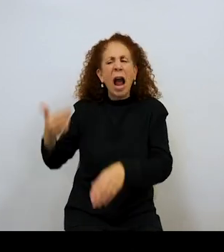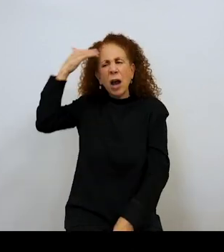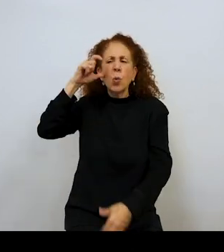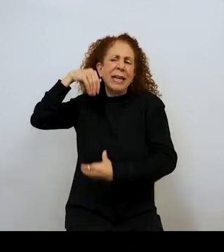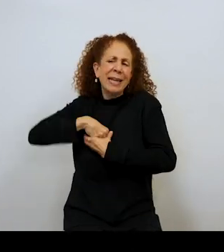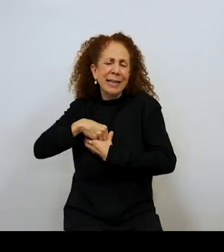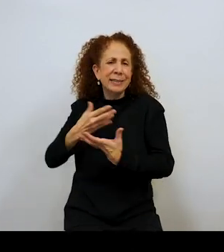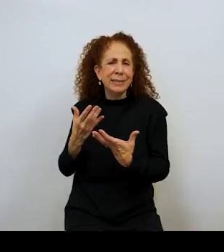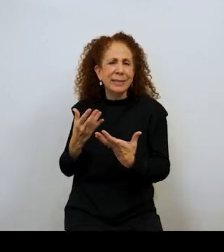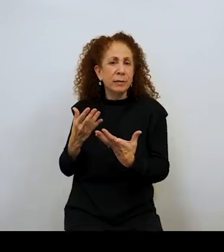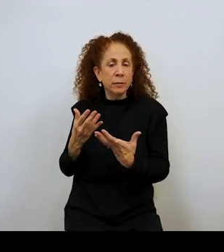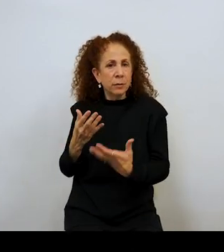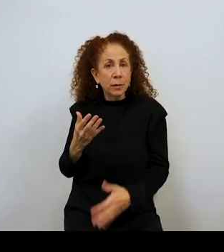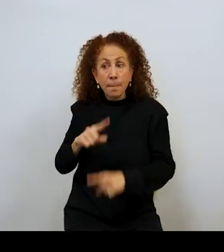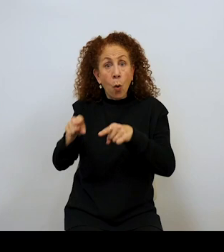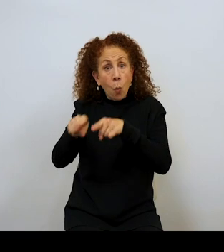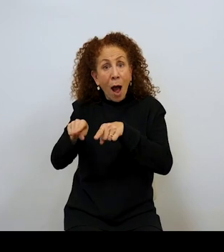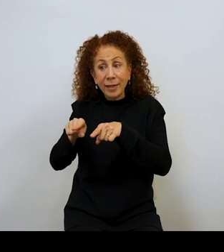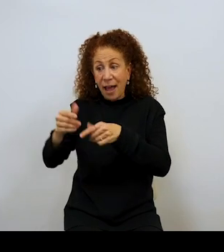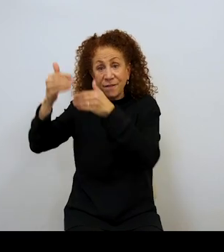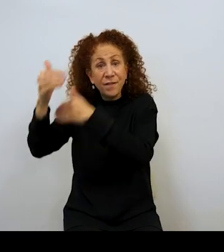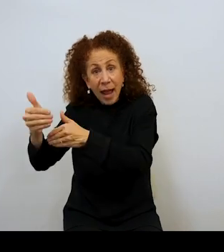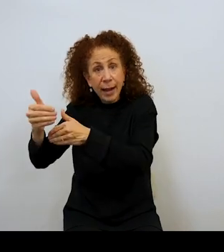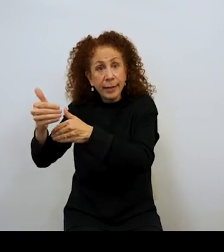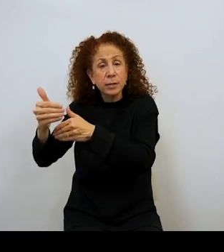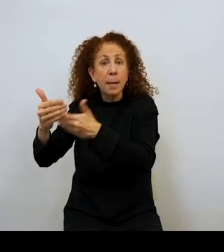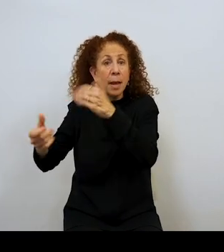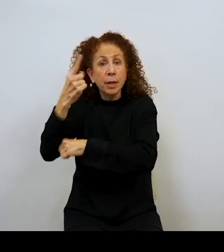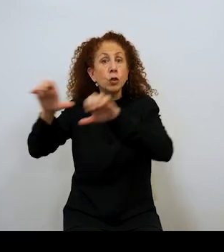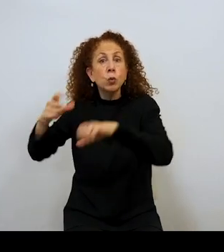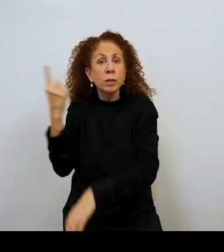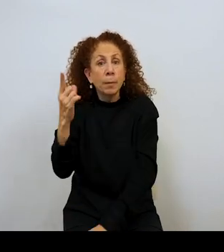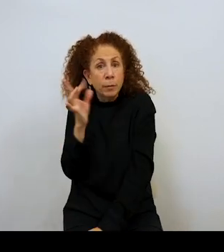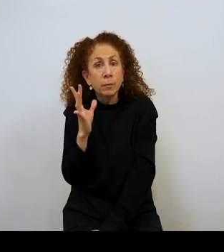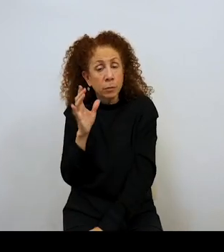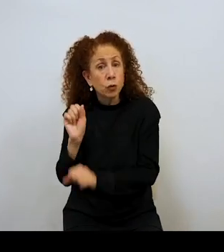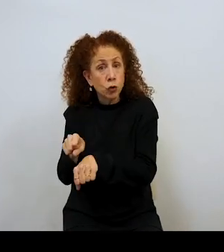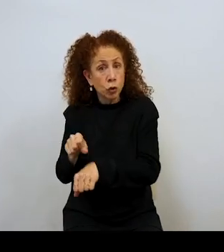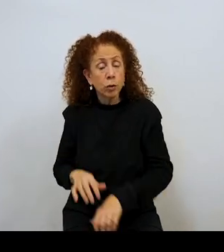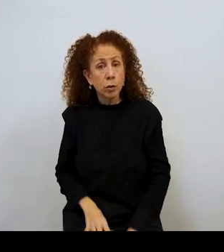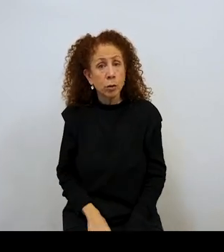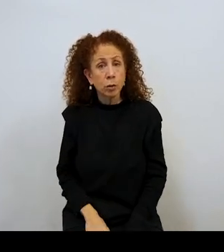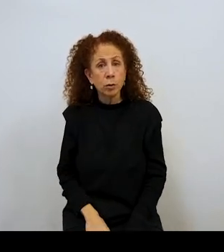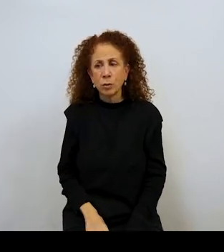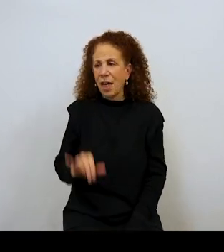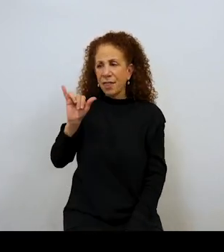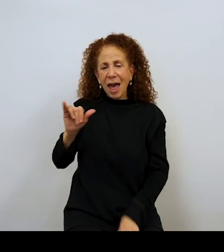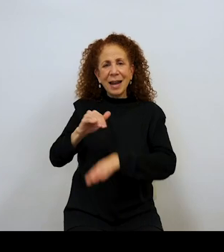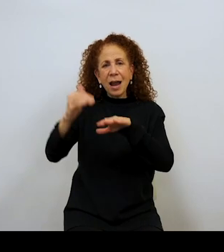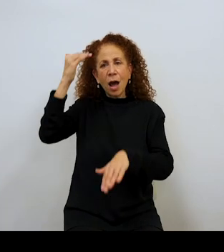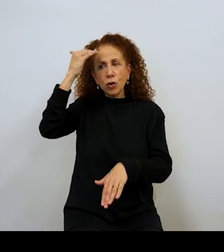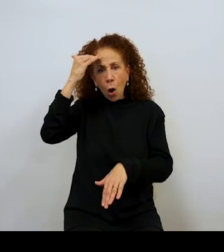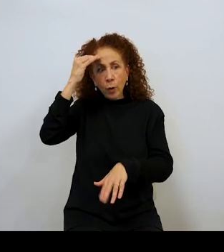like. But while they're in that phase, they might do something extreme. And so that not knowing of the